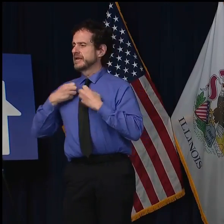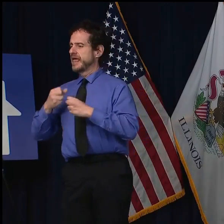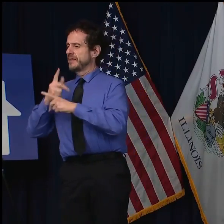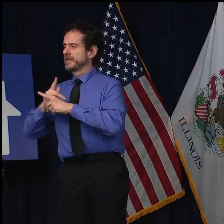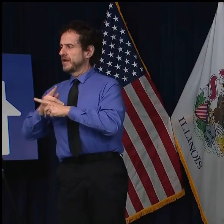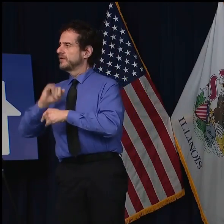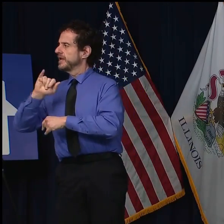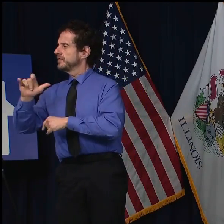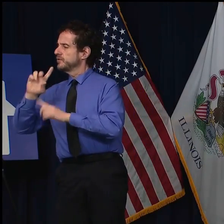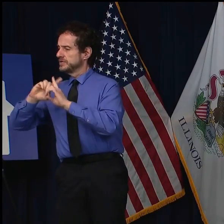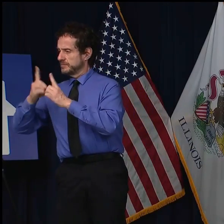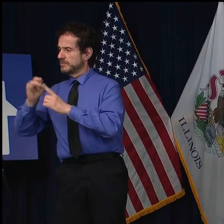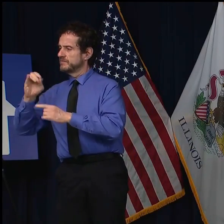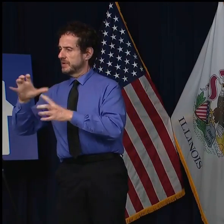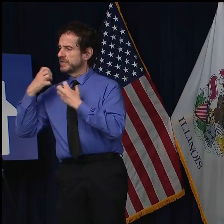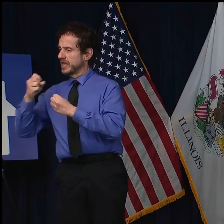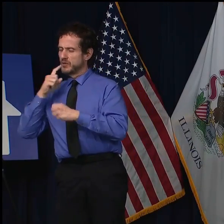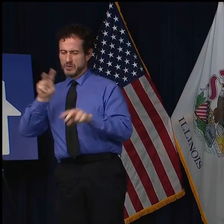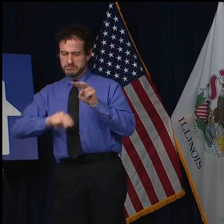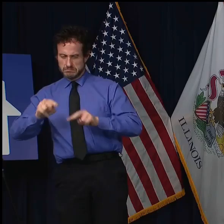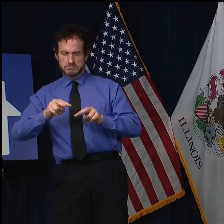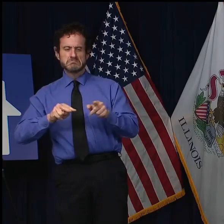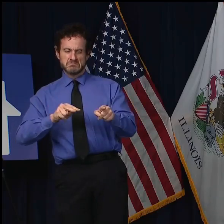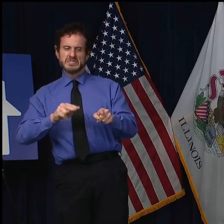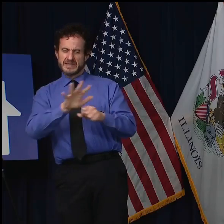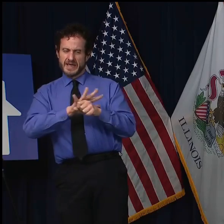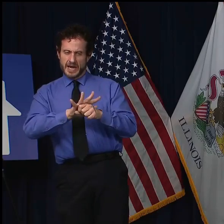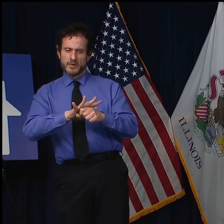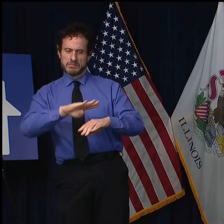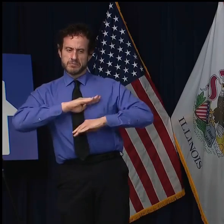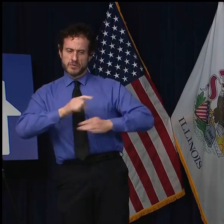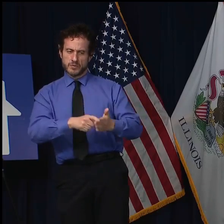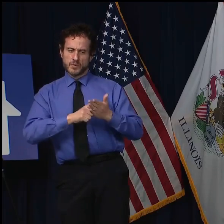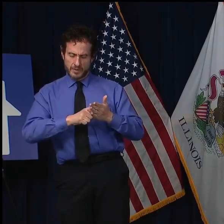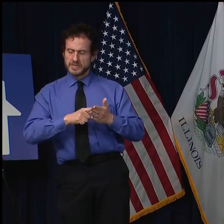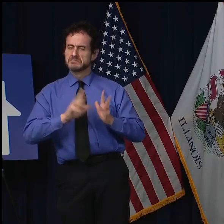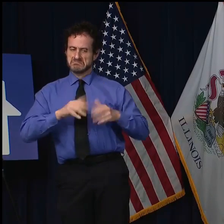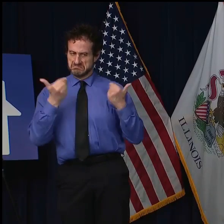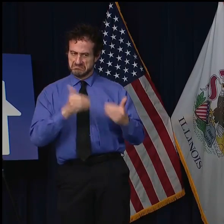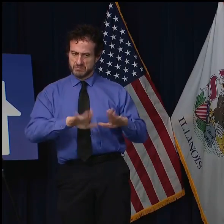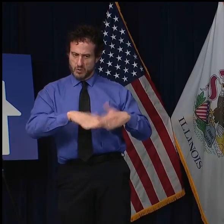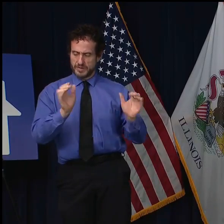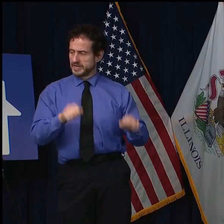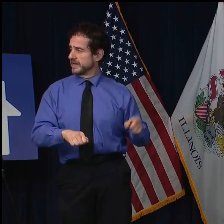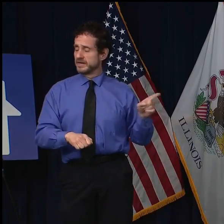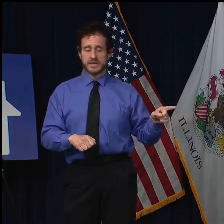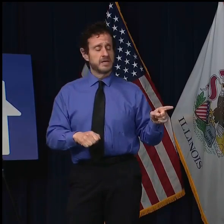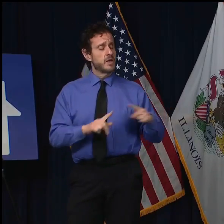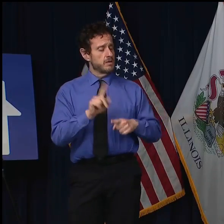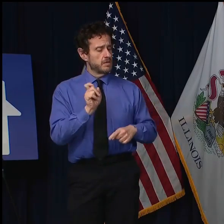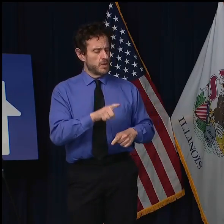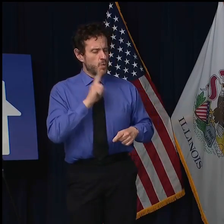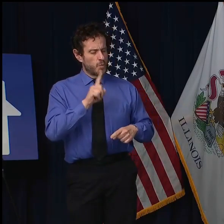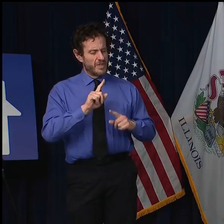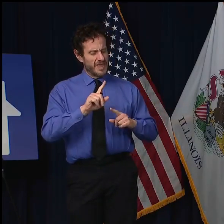the Illinois Department of Public Health. Dave Dahl, WTAX. Governor, whenever you are asked about enforcing executive orders, you slough it off